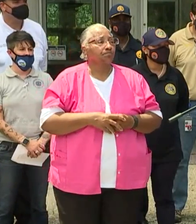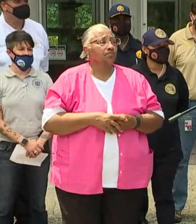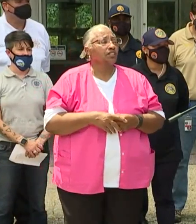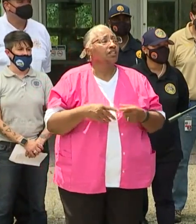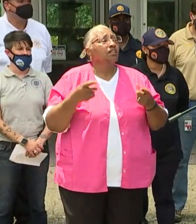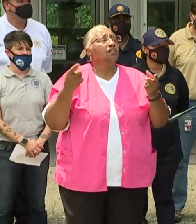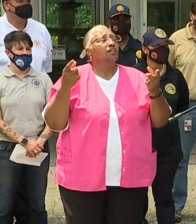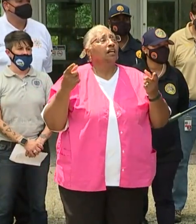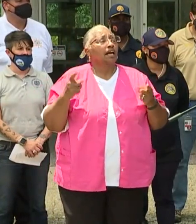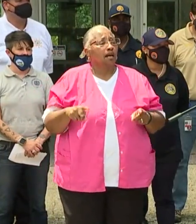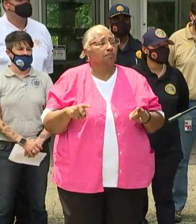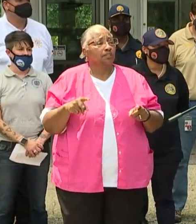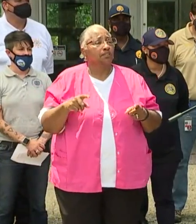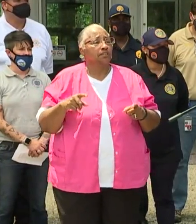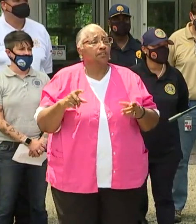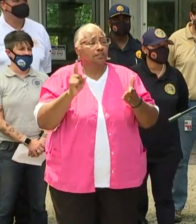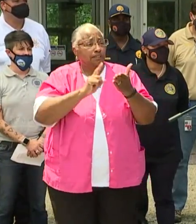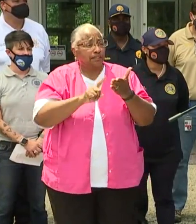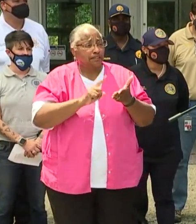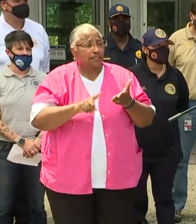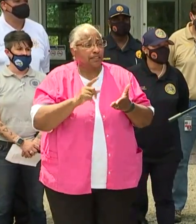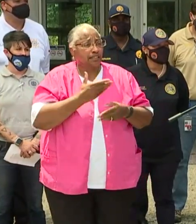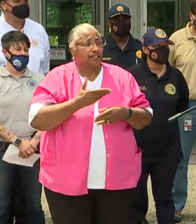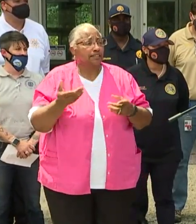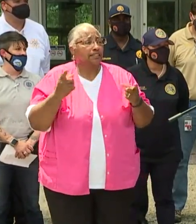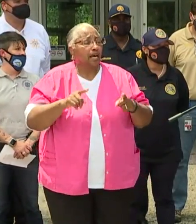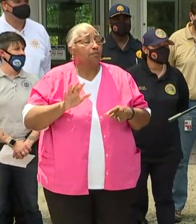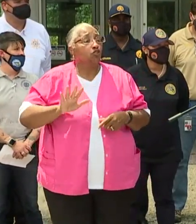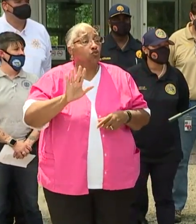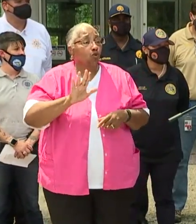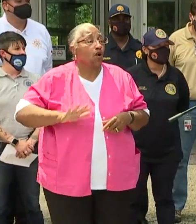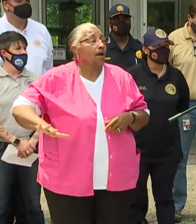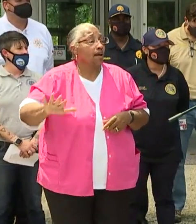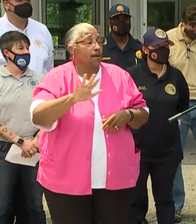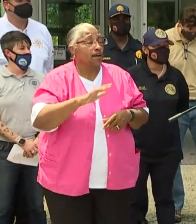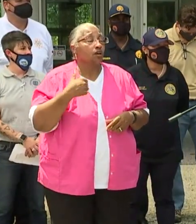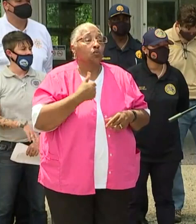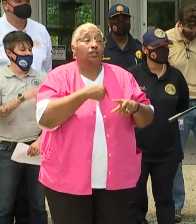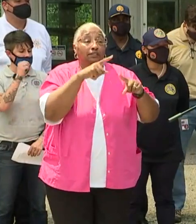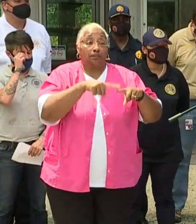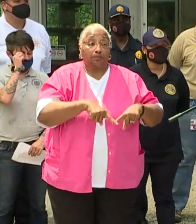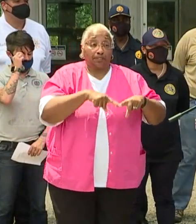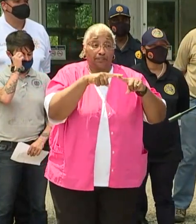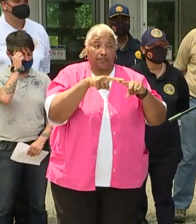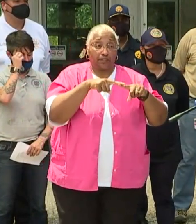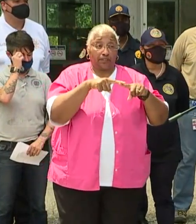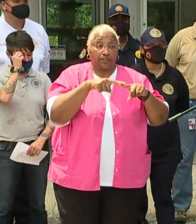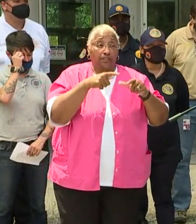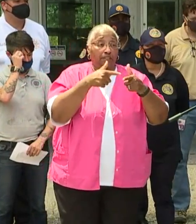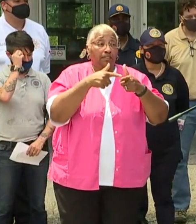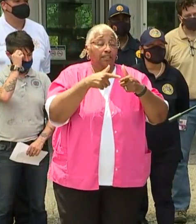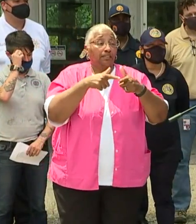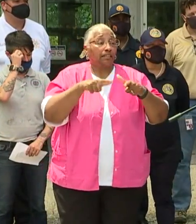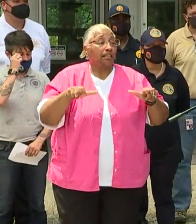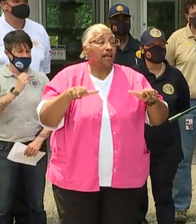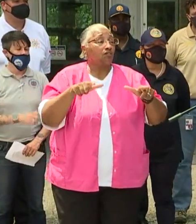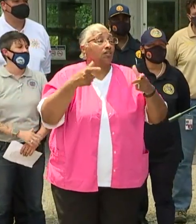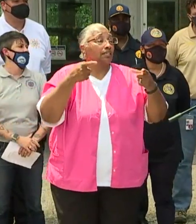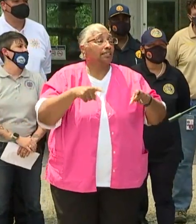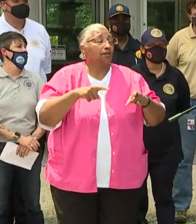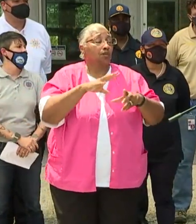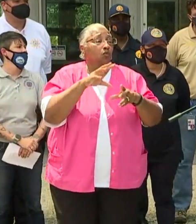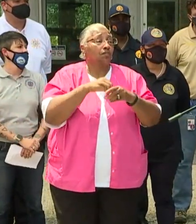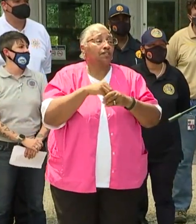about, assessing what is going on in your neighborhood. What we rely on is the level of canals to know